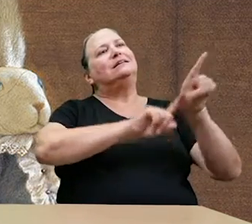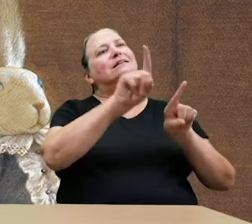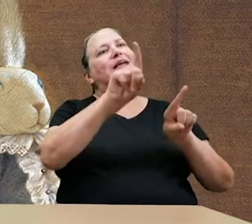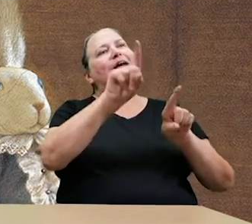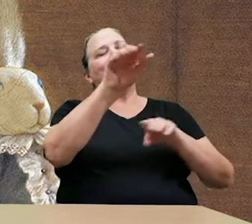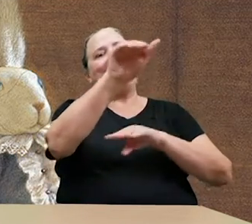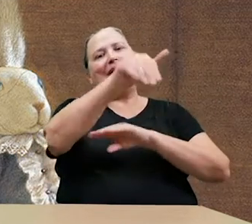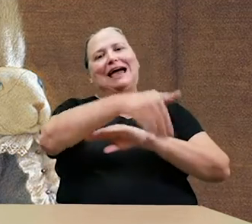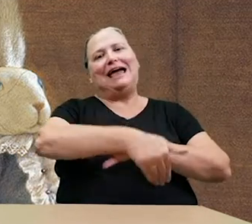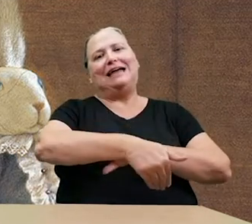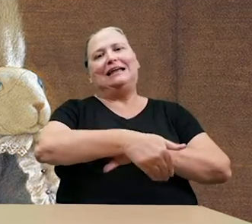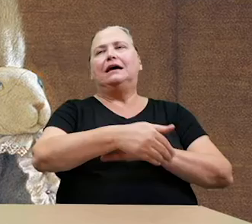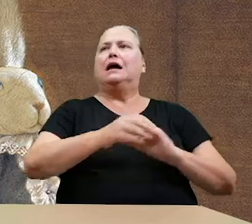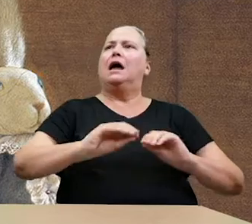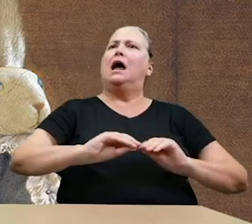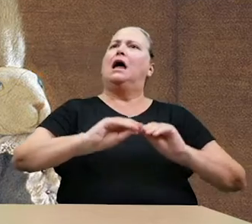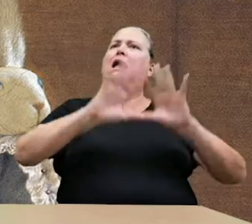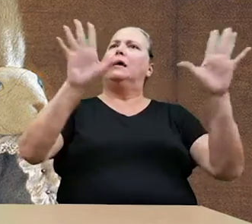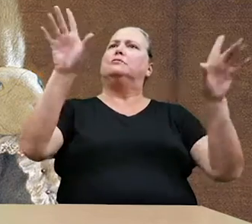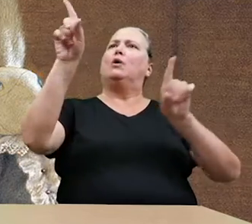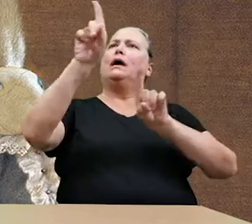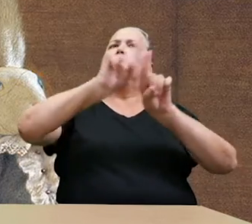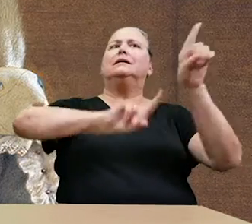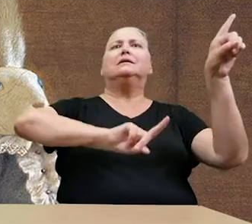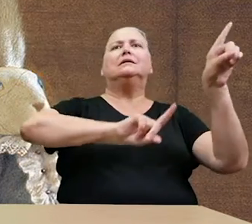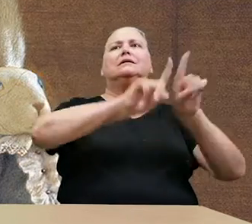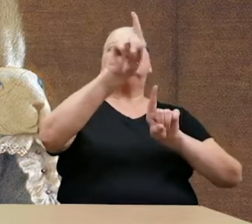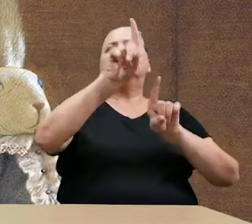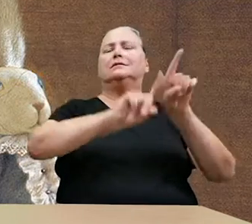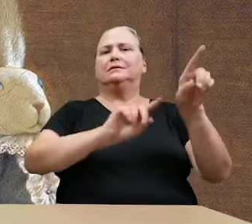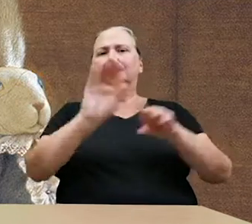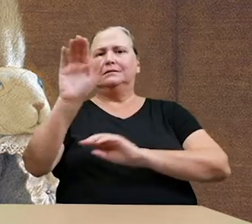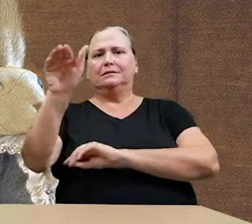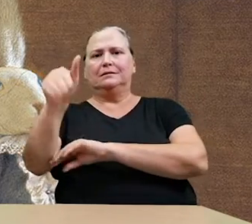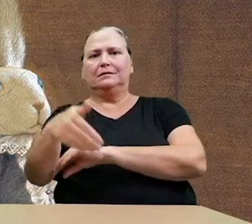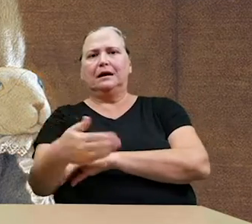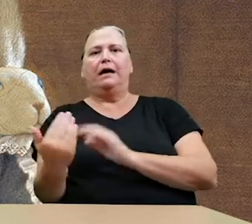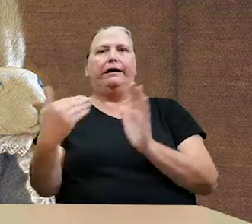night, as bright as the stars on a moonless night,